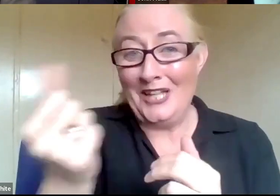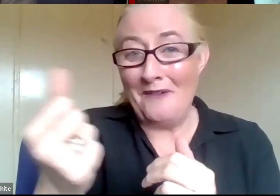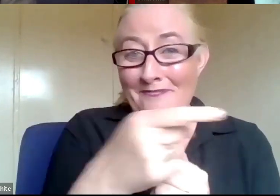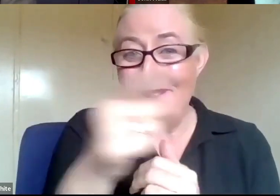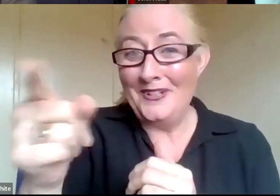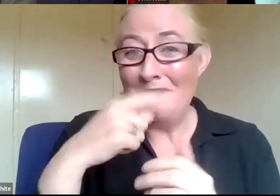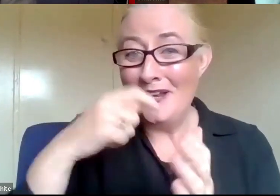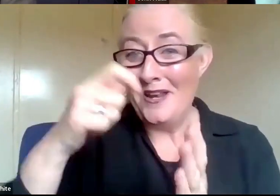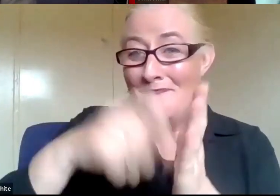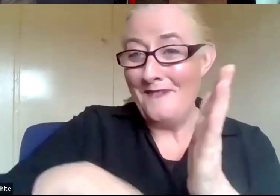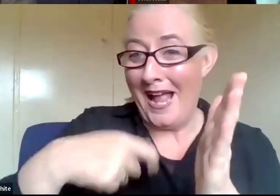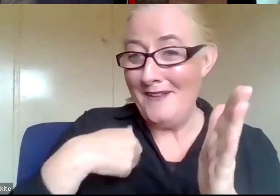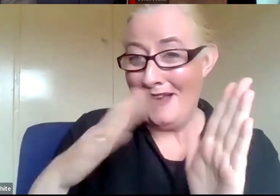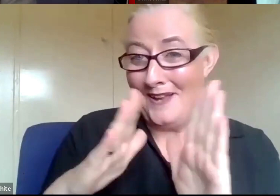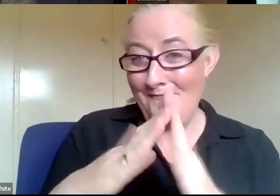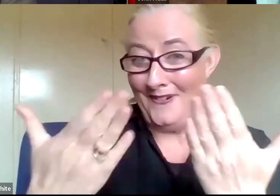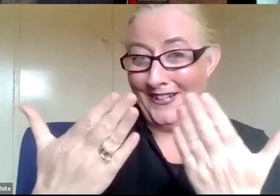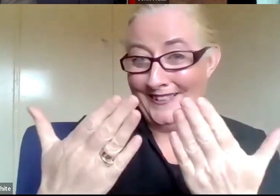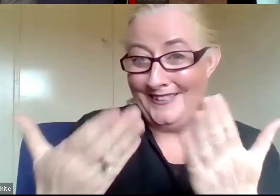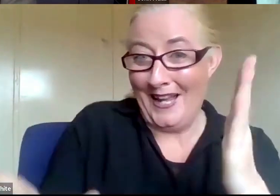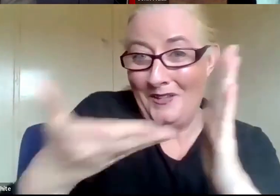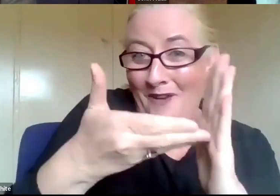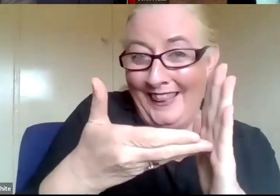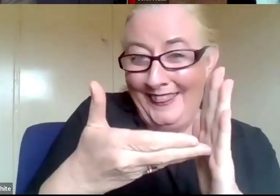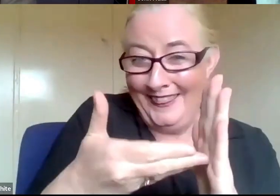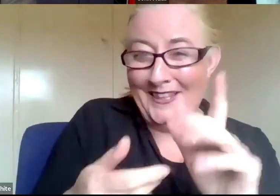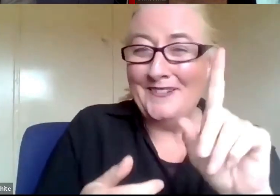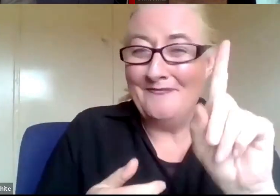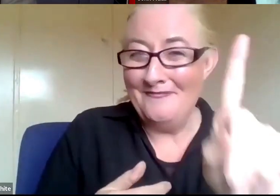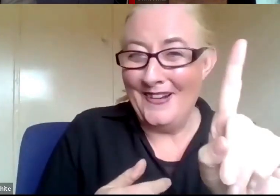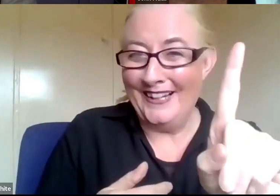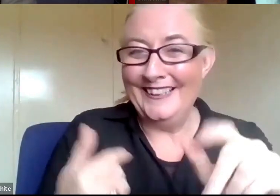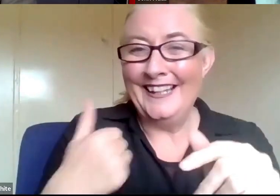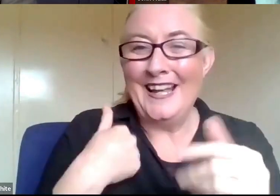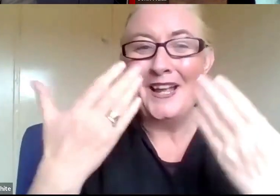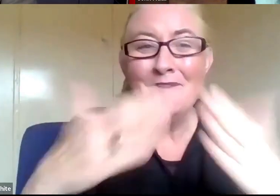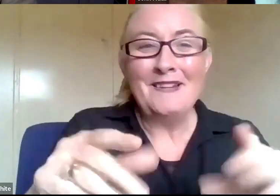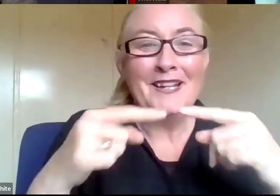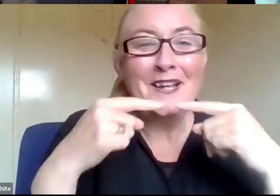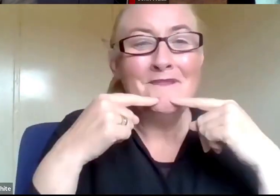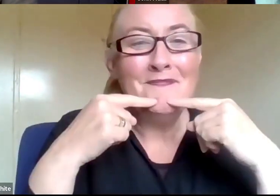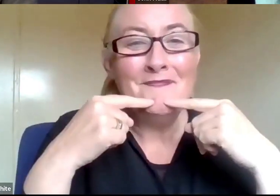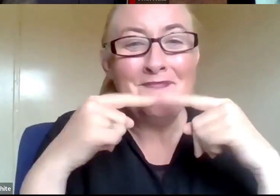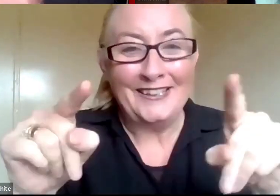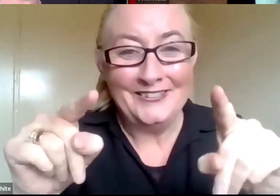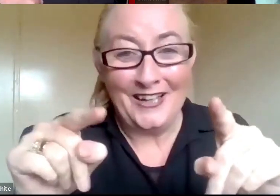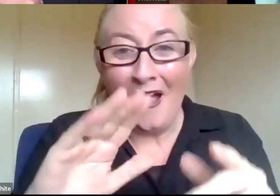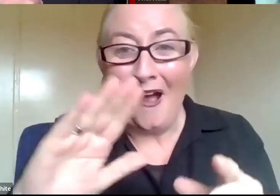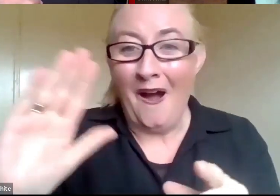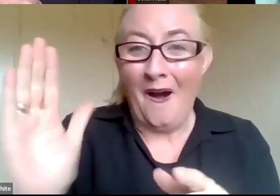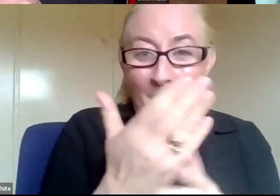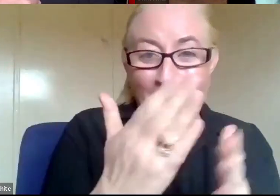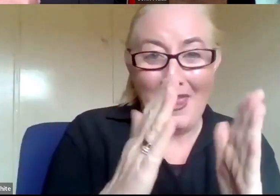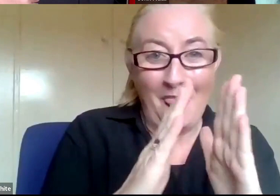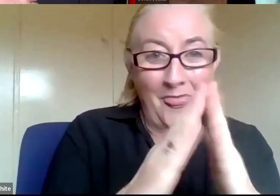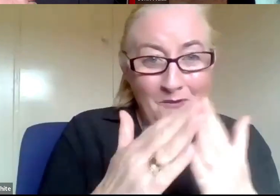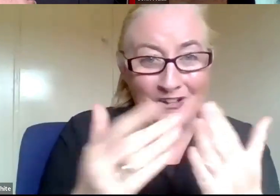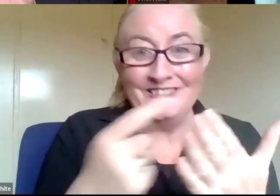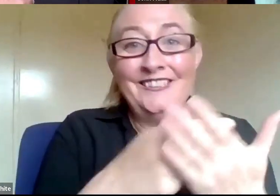By the way, are those books, some of those books in Braille or not?